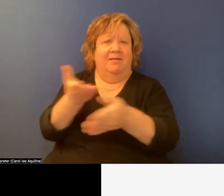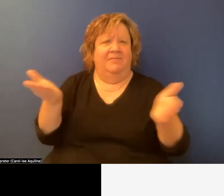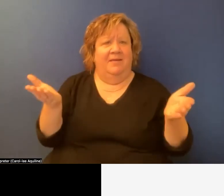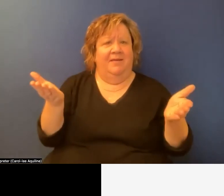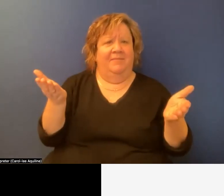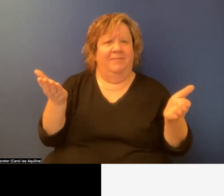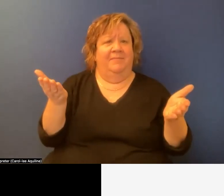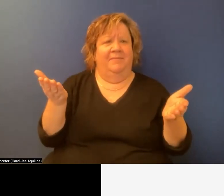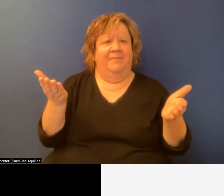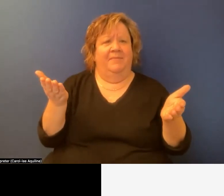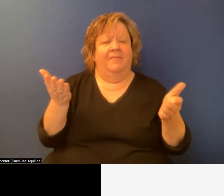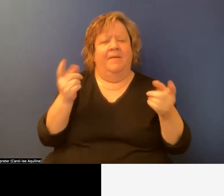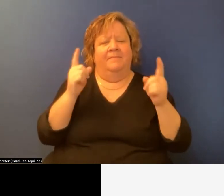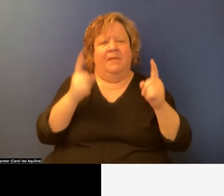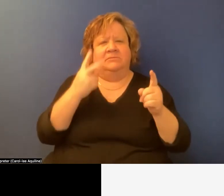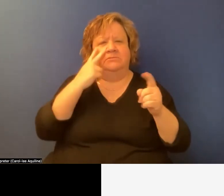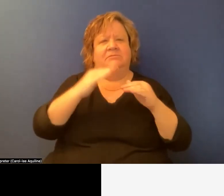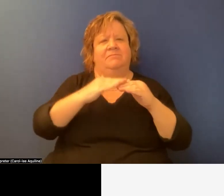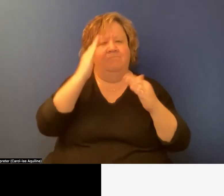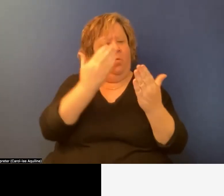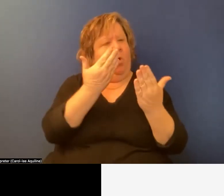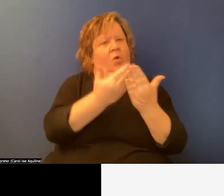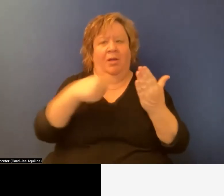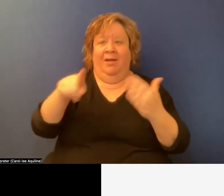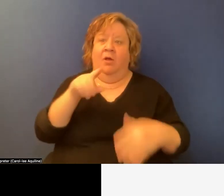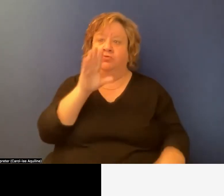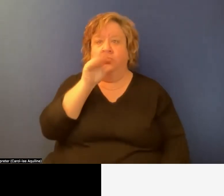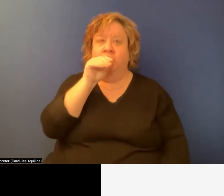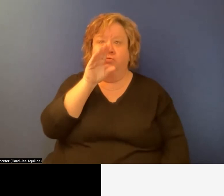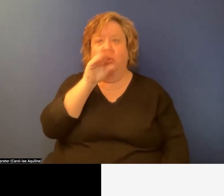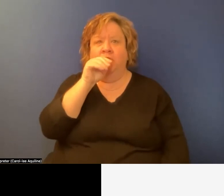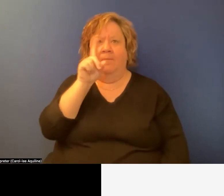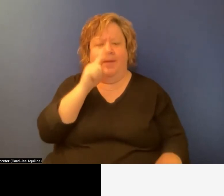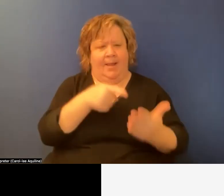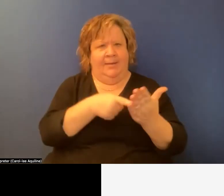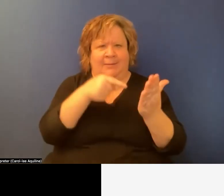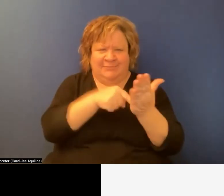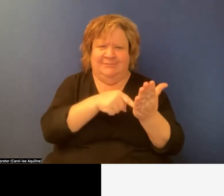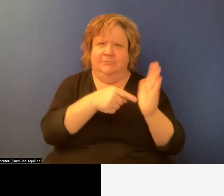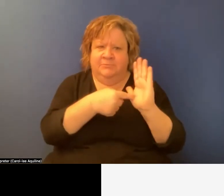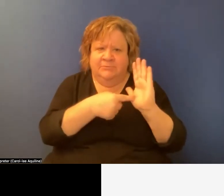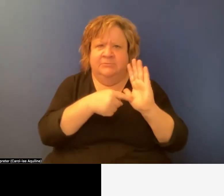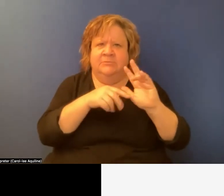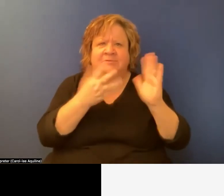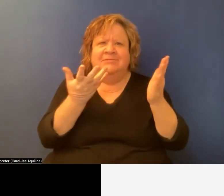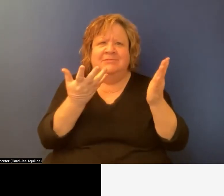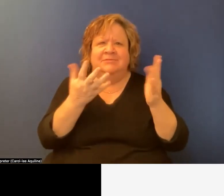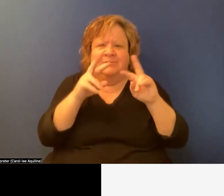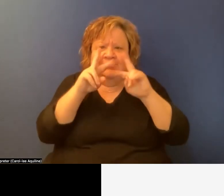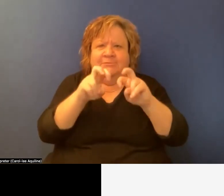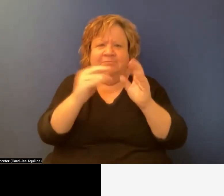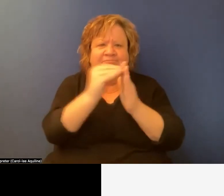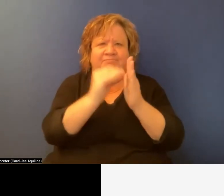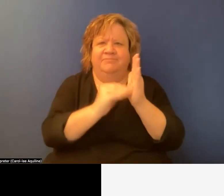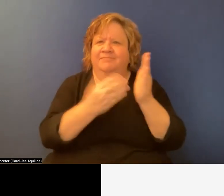are telling this, we are also highlighting the importance of intersectional approach, but in terms of economic terms,